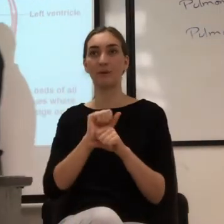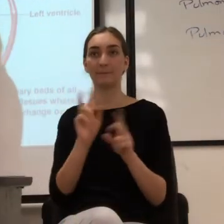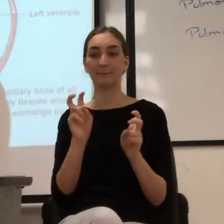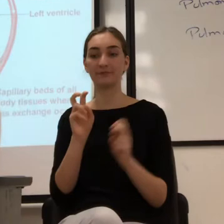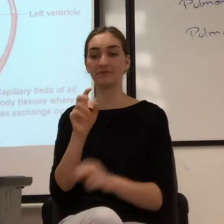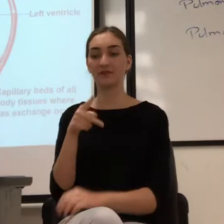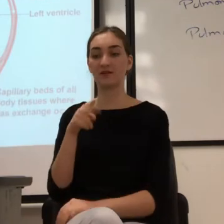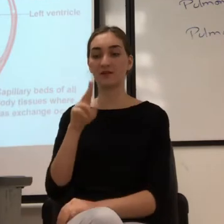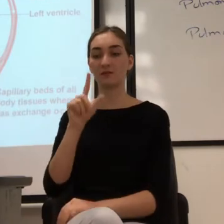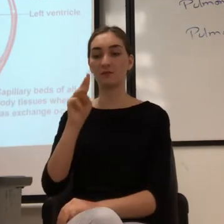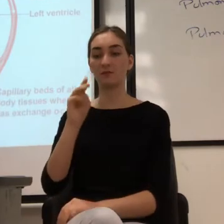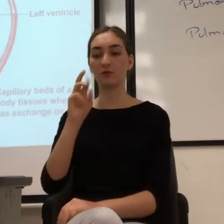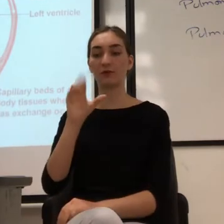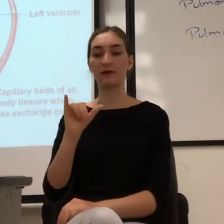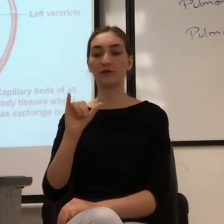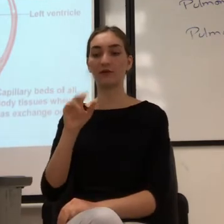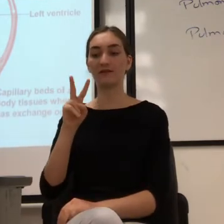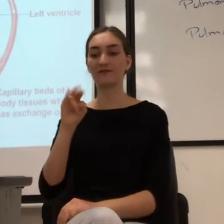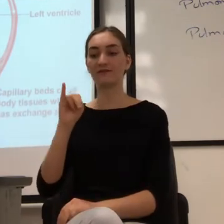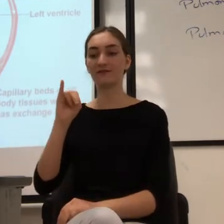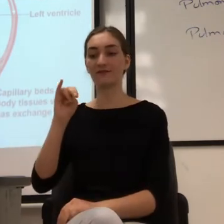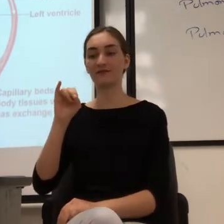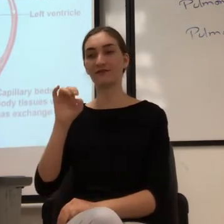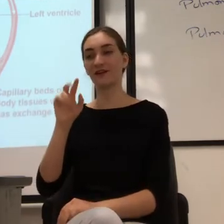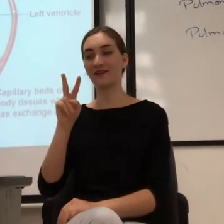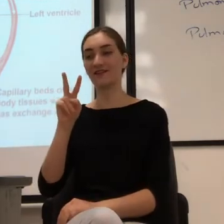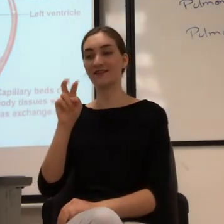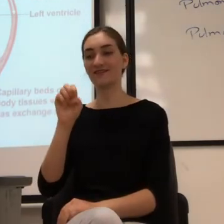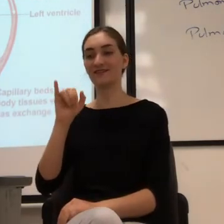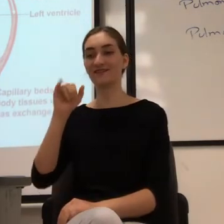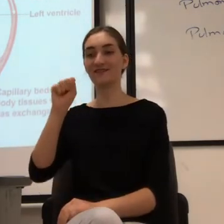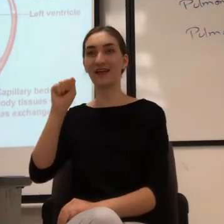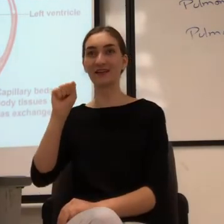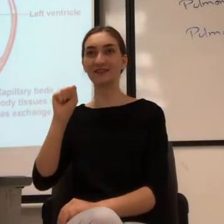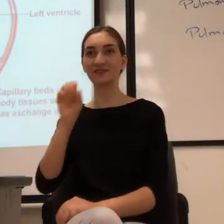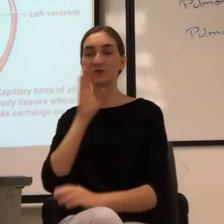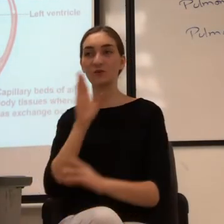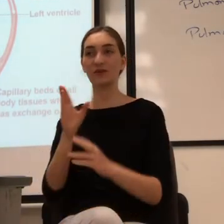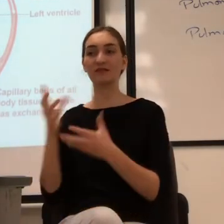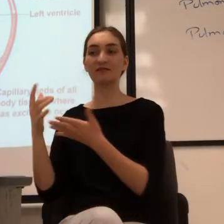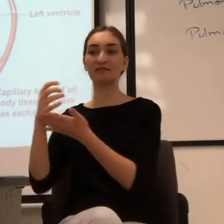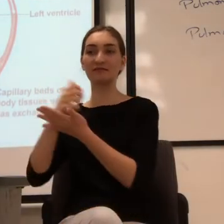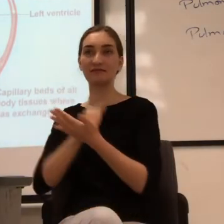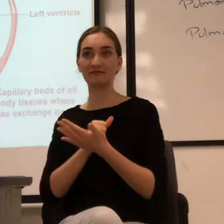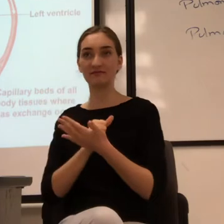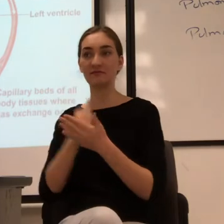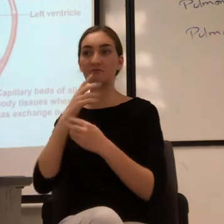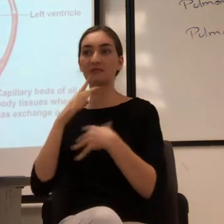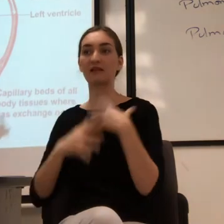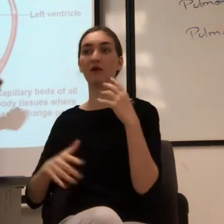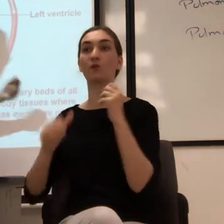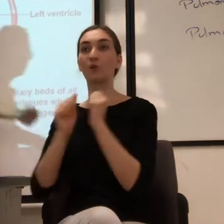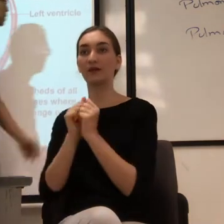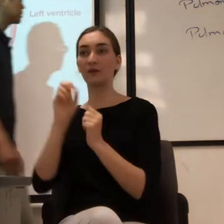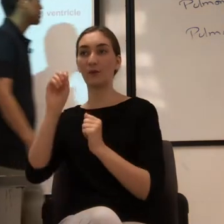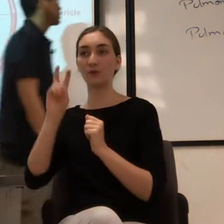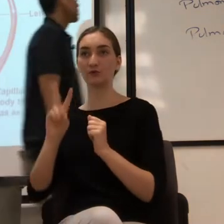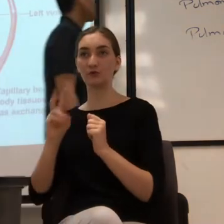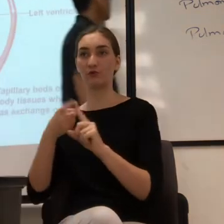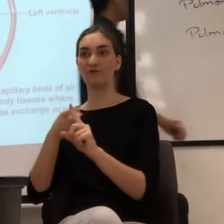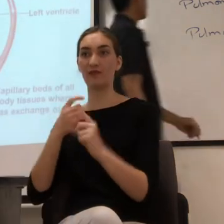this freshly oxygenated blood and return it to the left heart, okay?